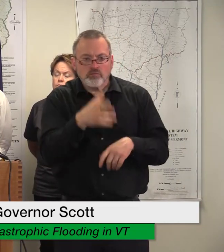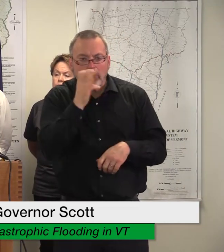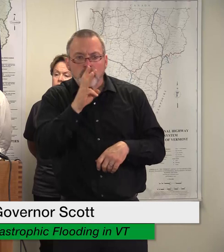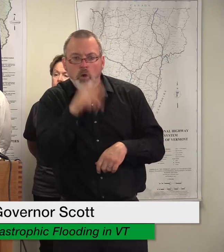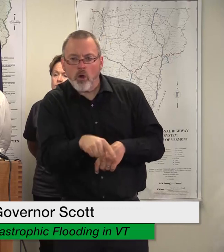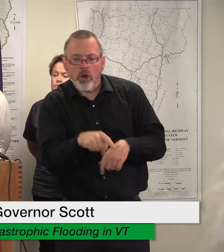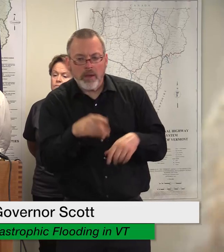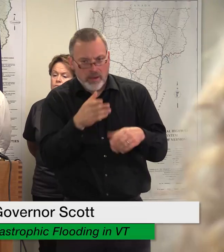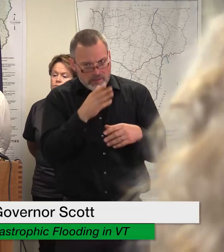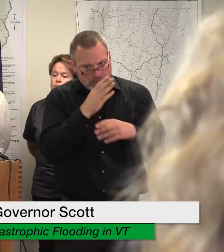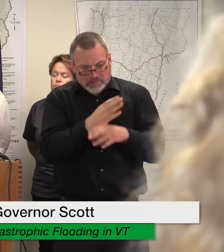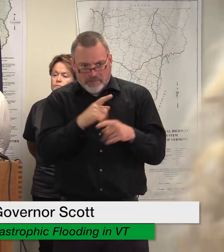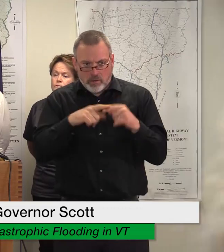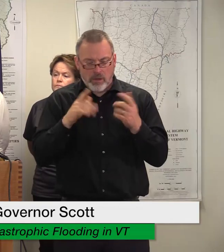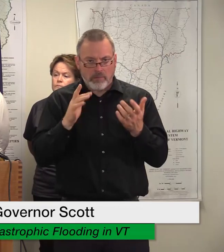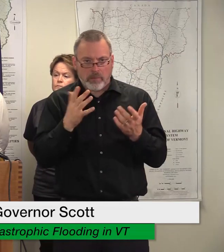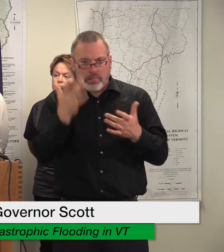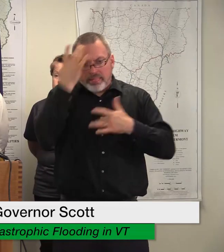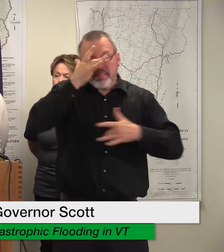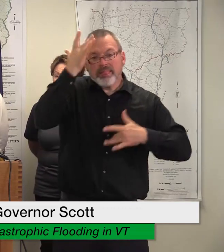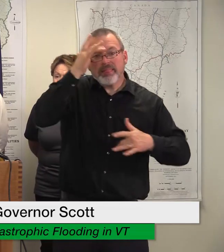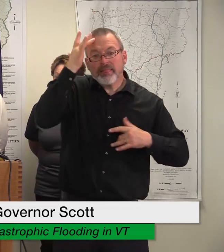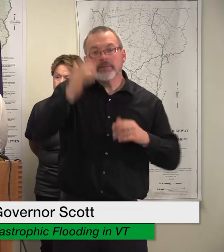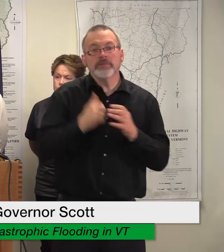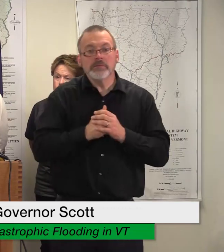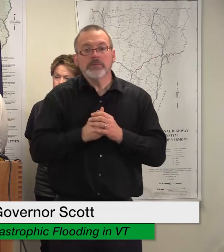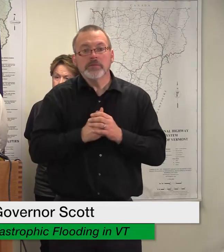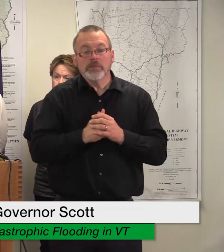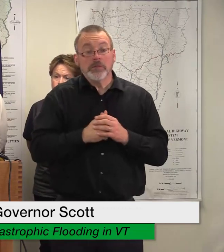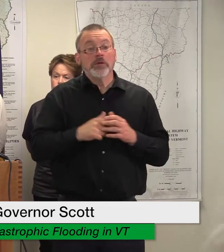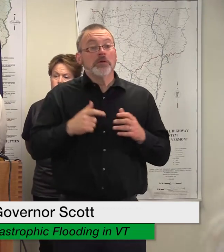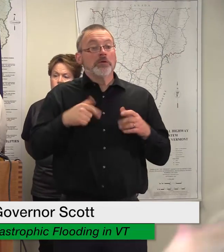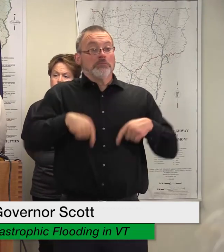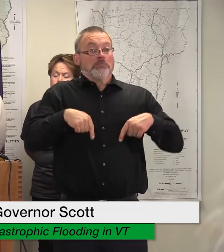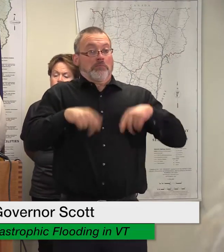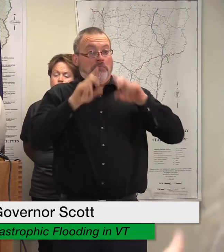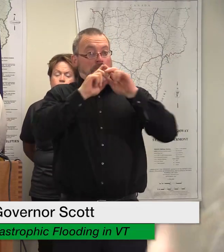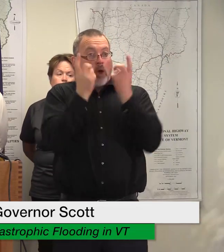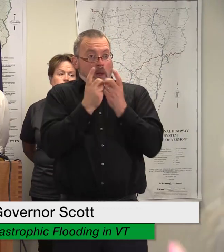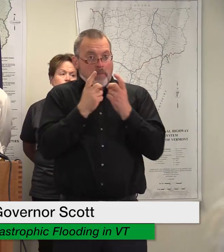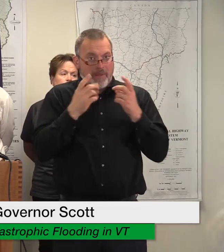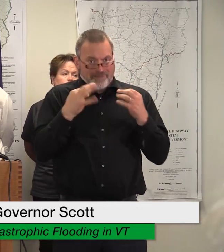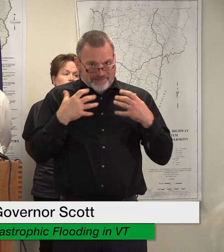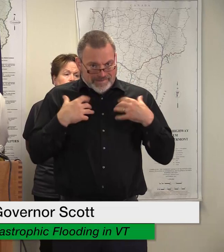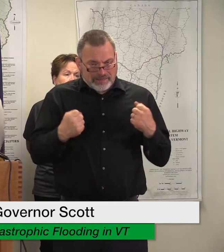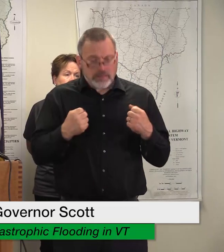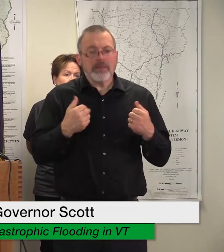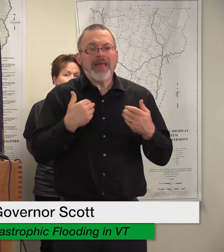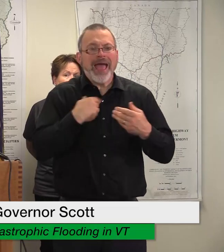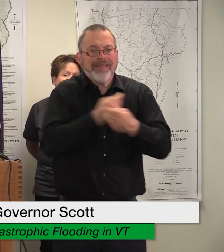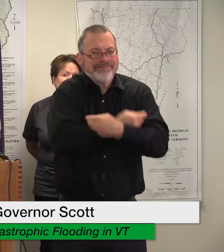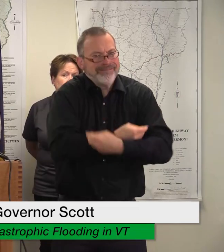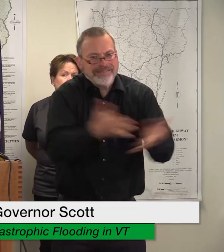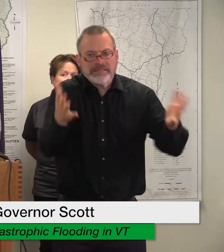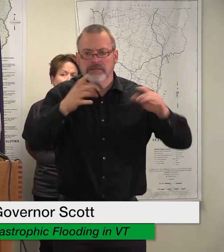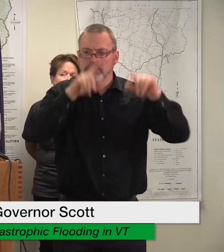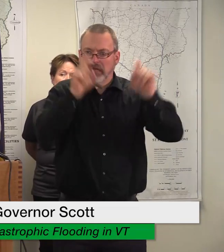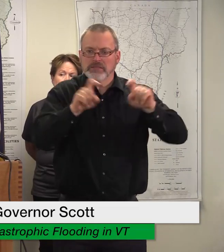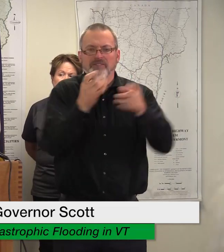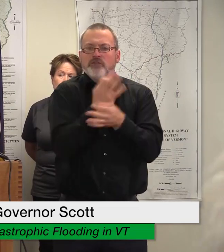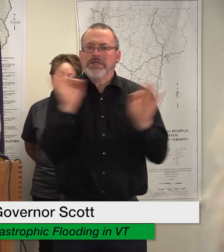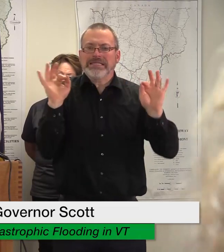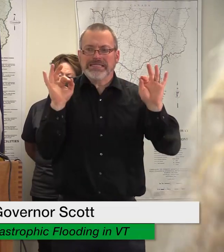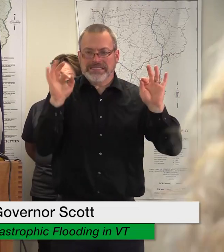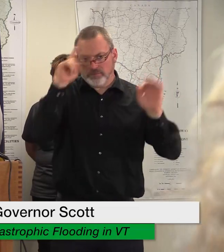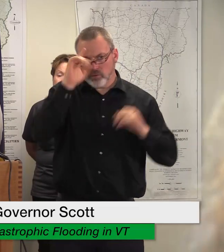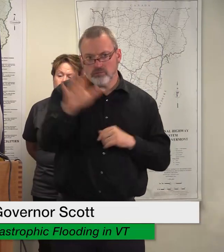The Vermont Department of Health Laboratory is giving free drinking water test kits to people with private wells and springs that were affected by flooding.